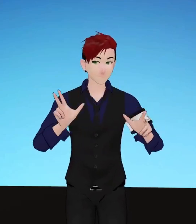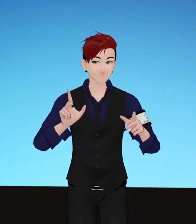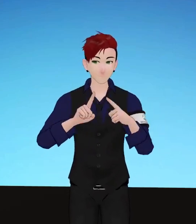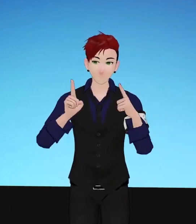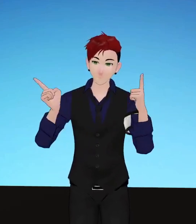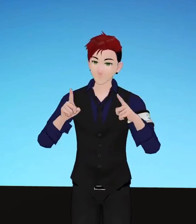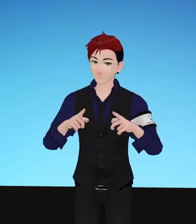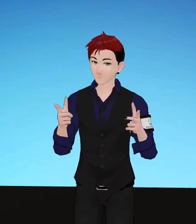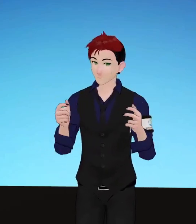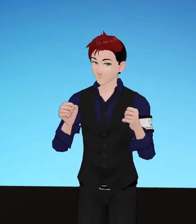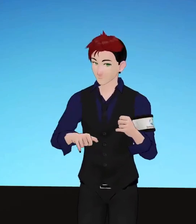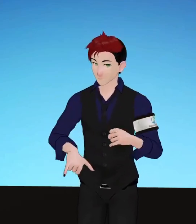to say.